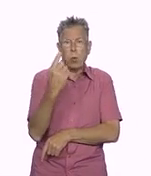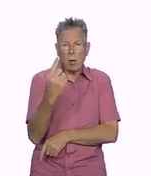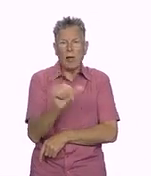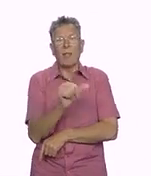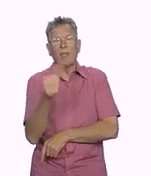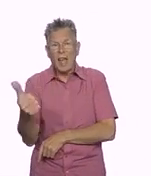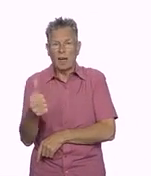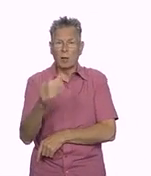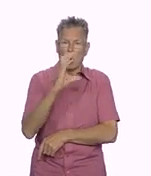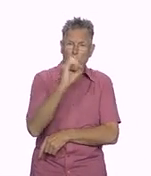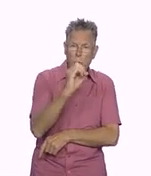dialing the prefix